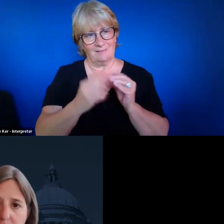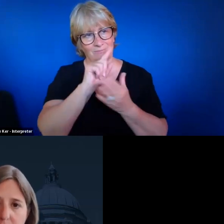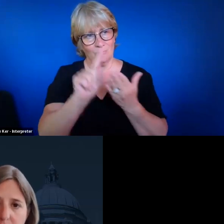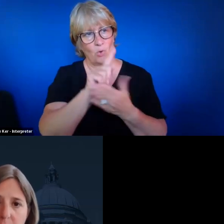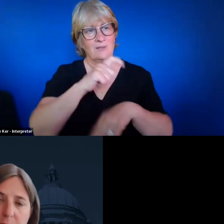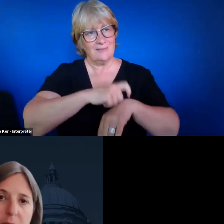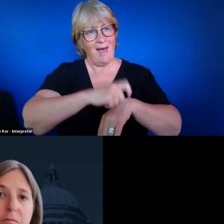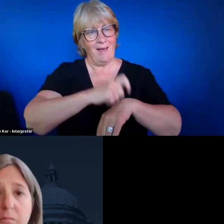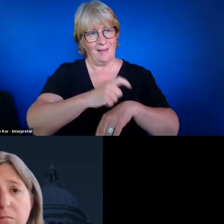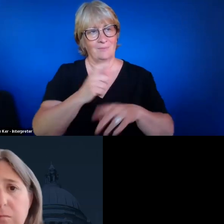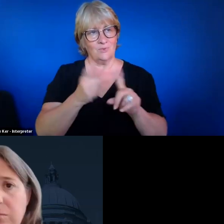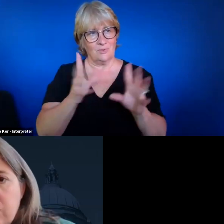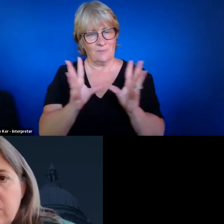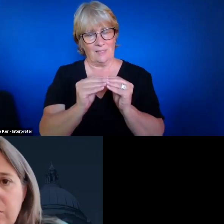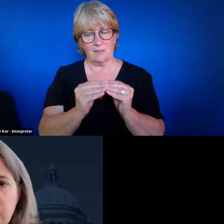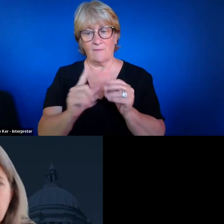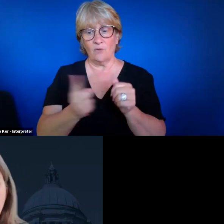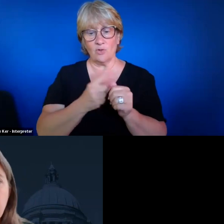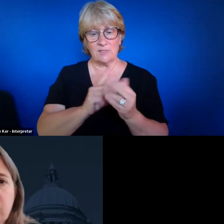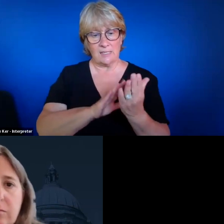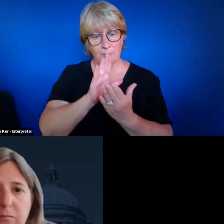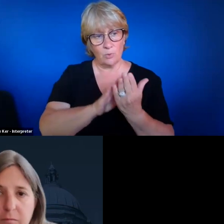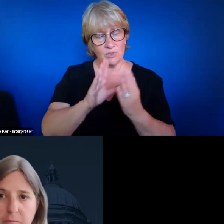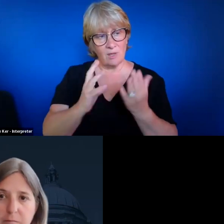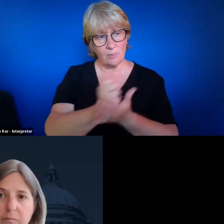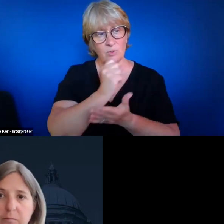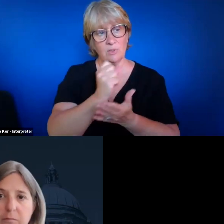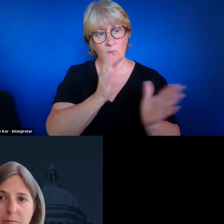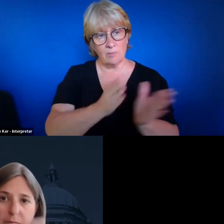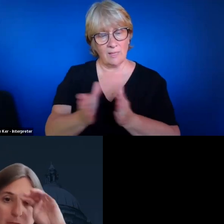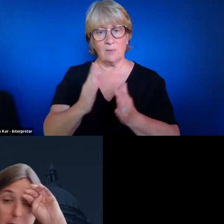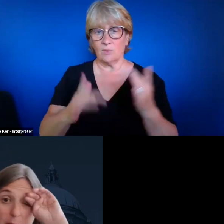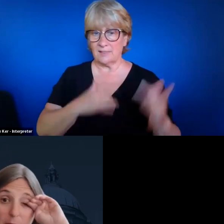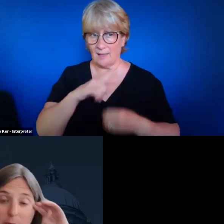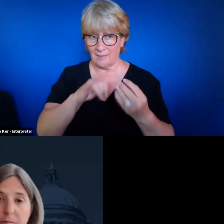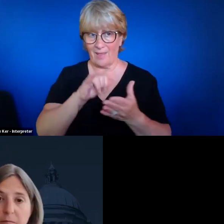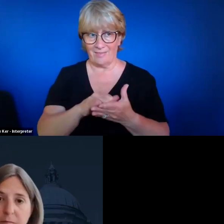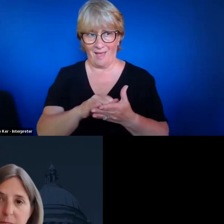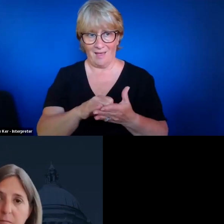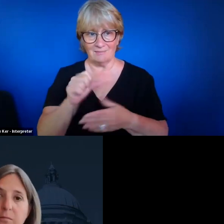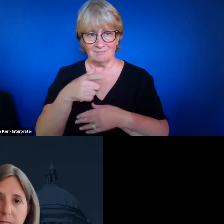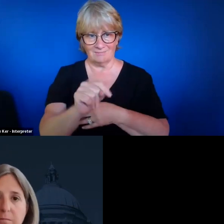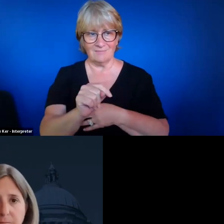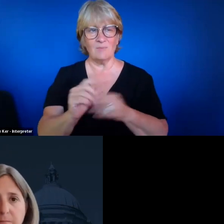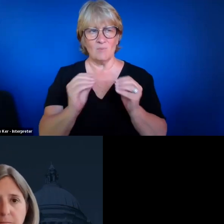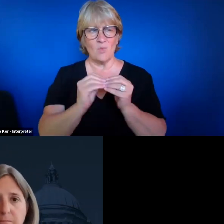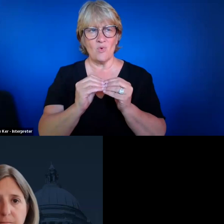that's the first in-person opportunity that we're planning. And we're excited about that. So more to come